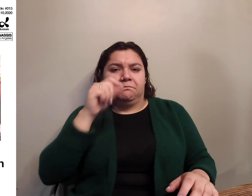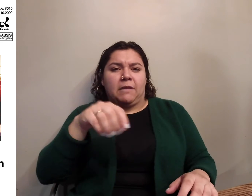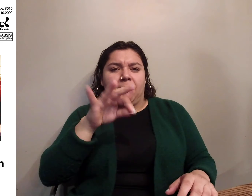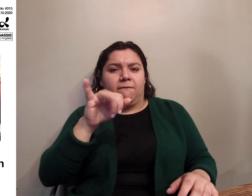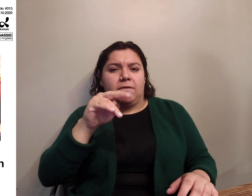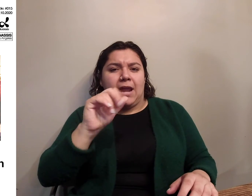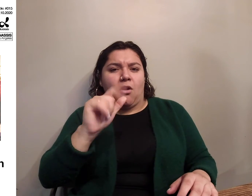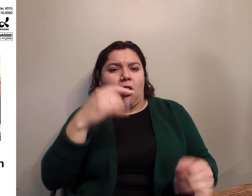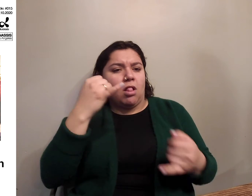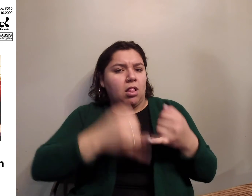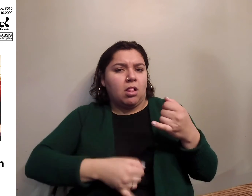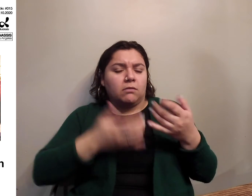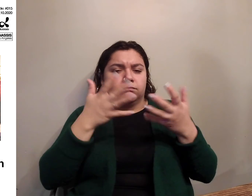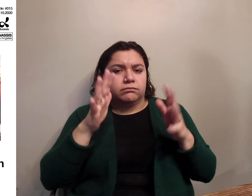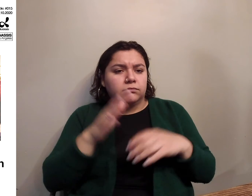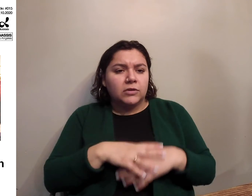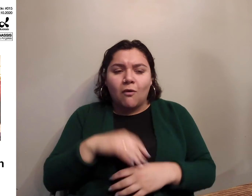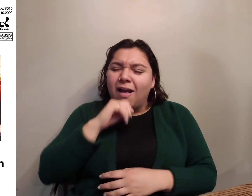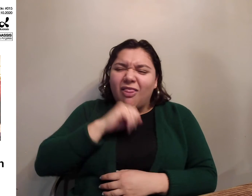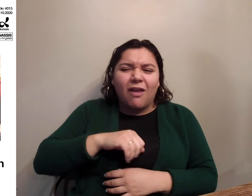is final. I love Rilke.